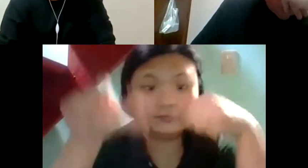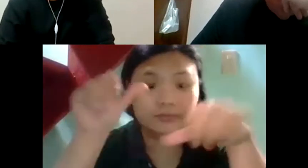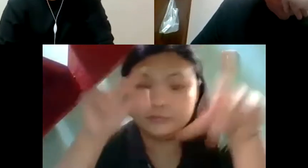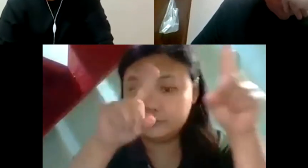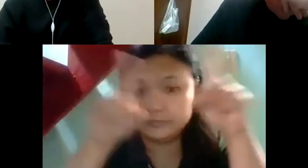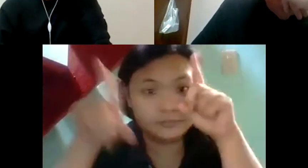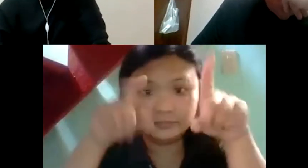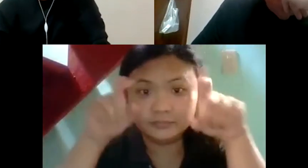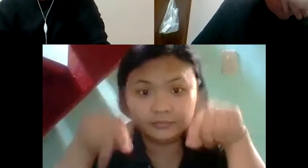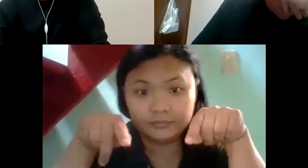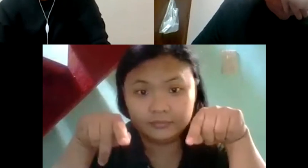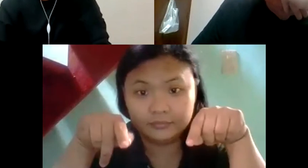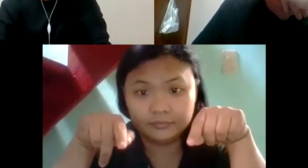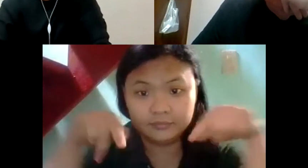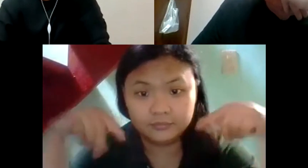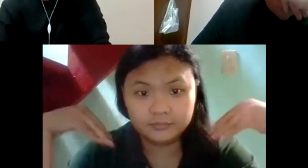Okay, sounds good.